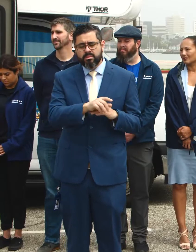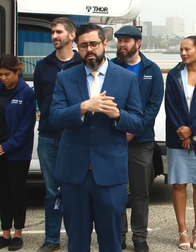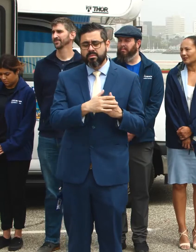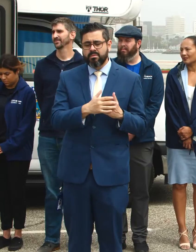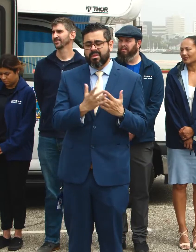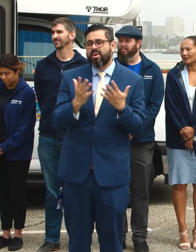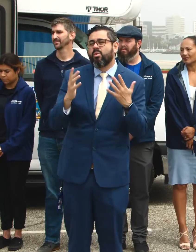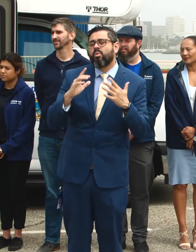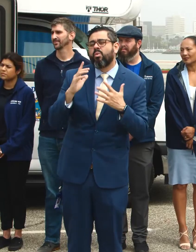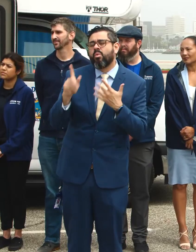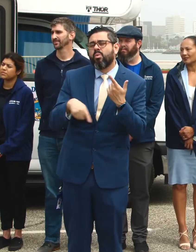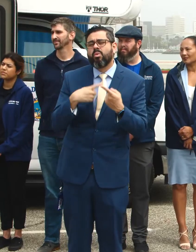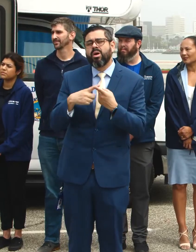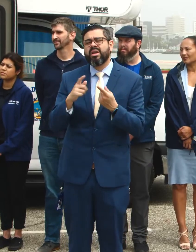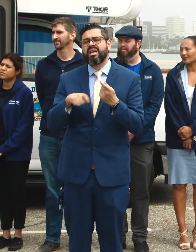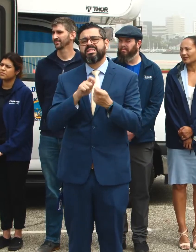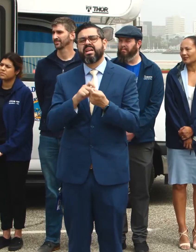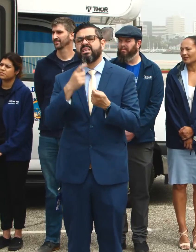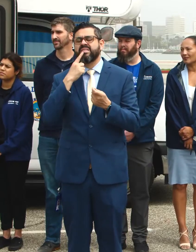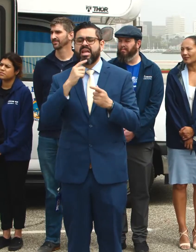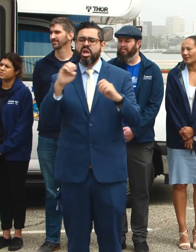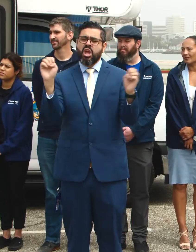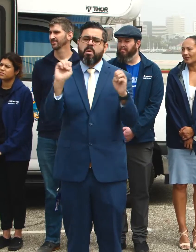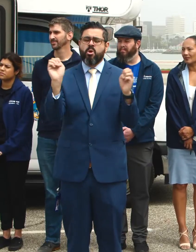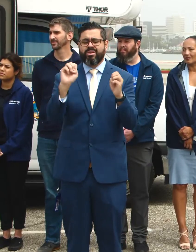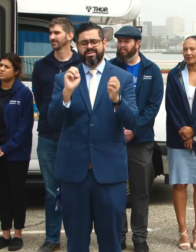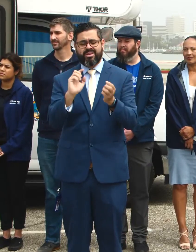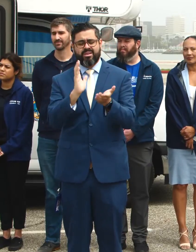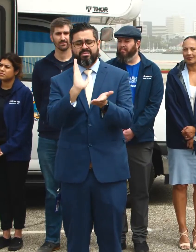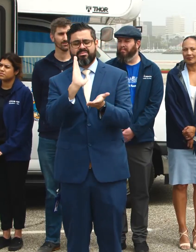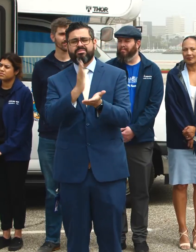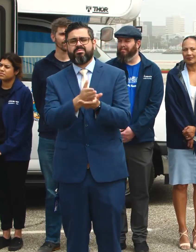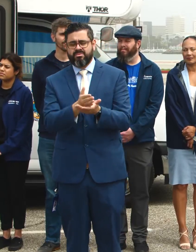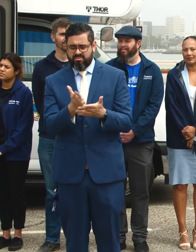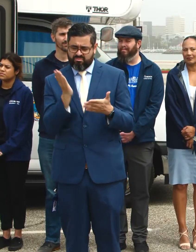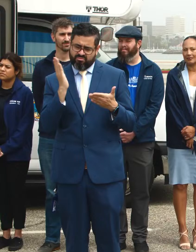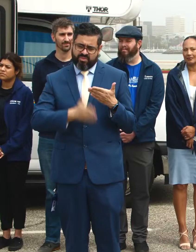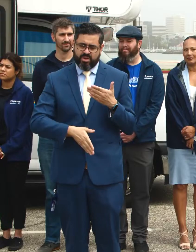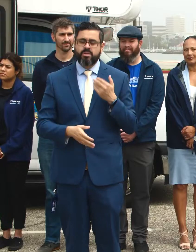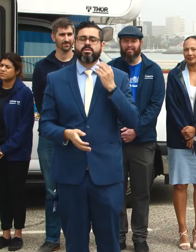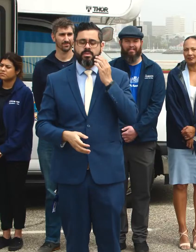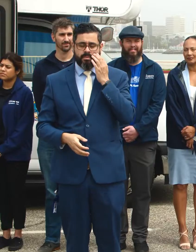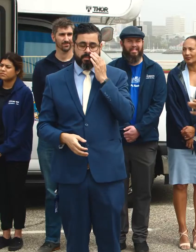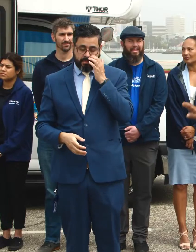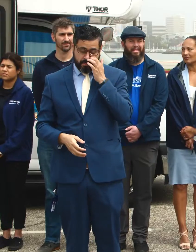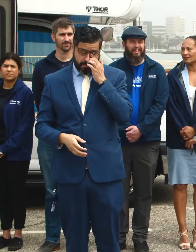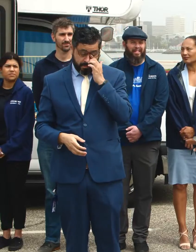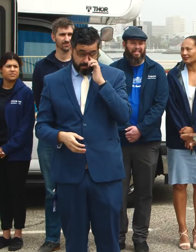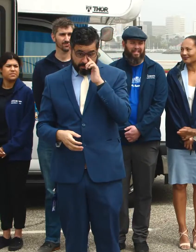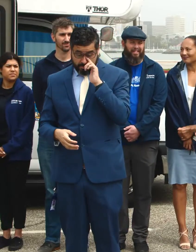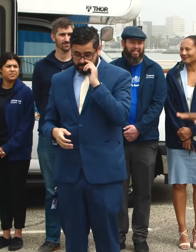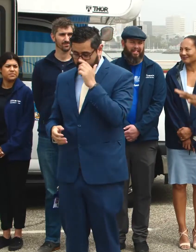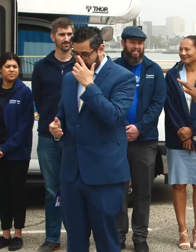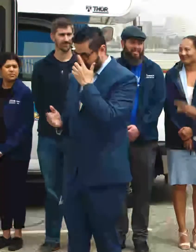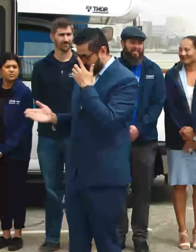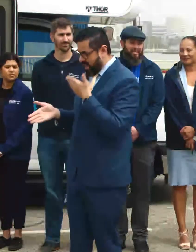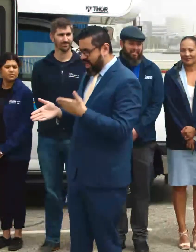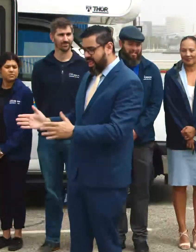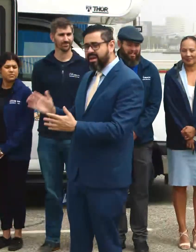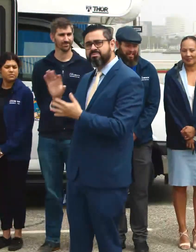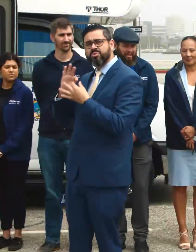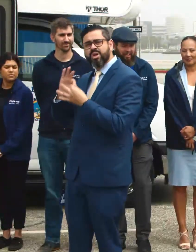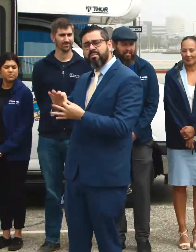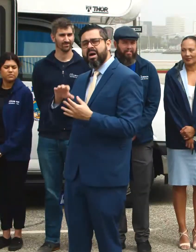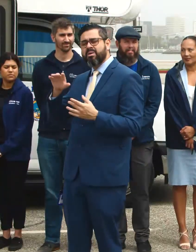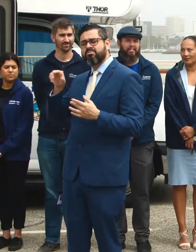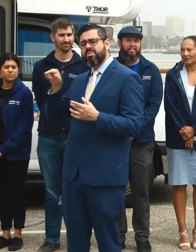point you would feel comfortable declaring the state of emergency over? Mm-hmm. I'll let Kelly speak to this